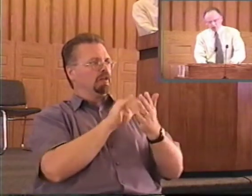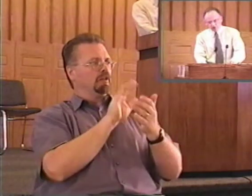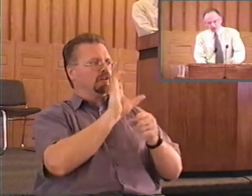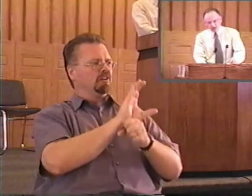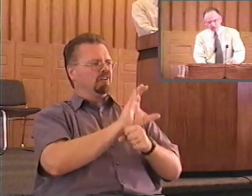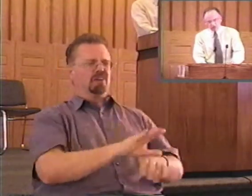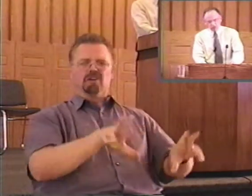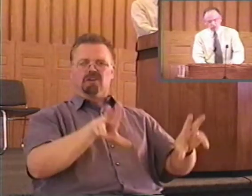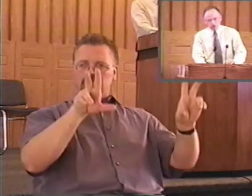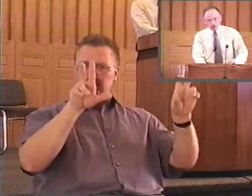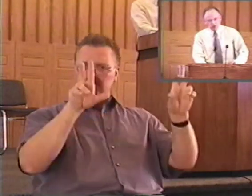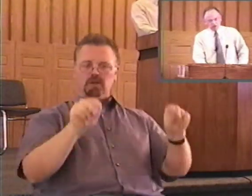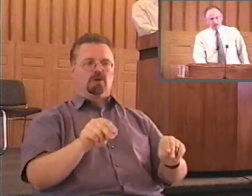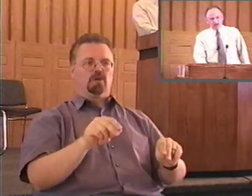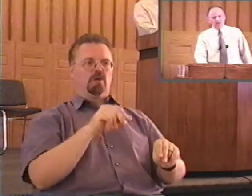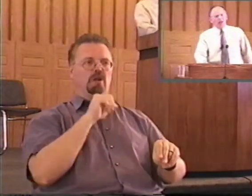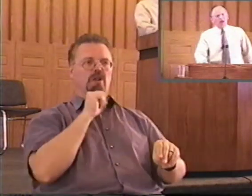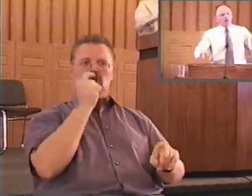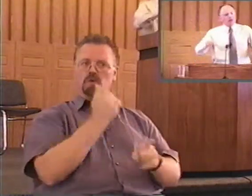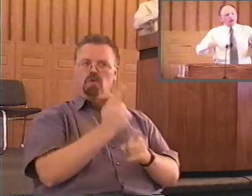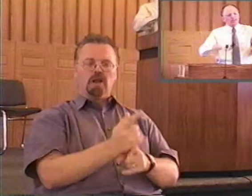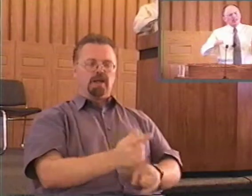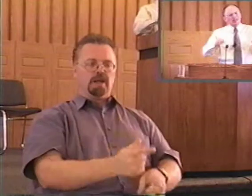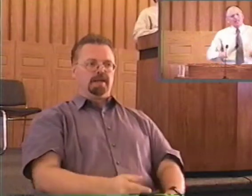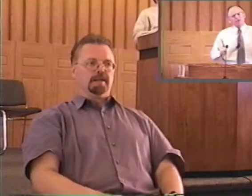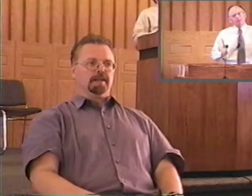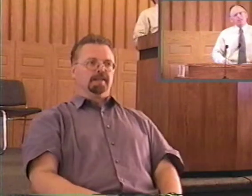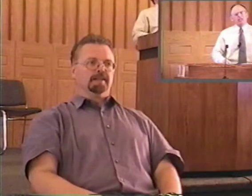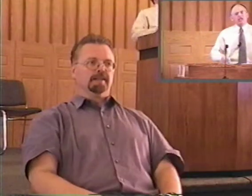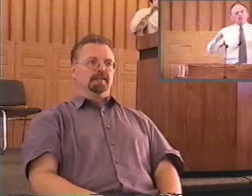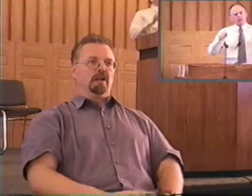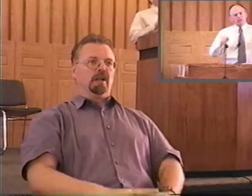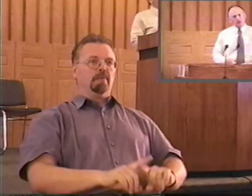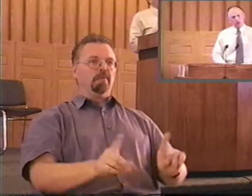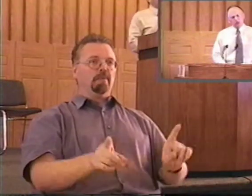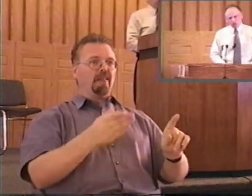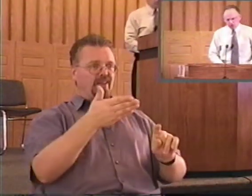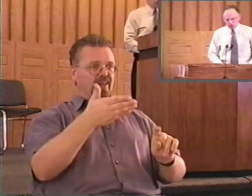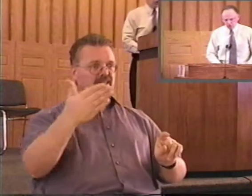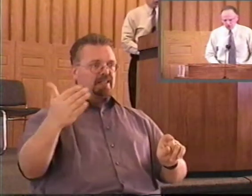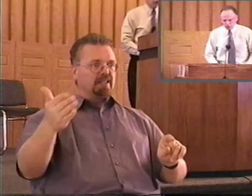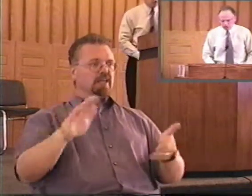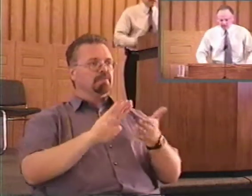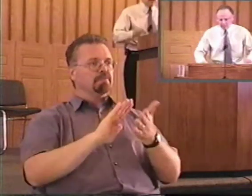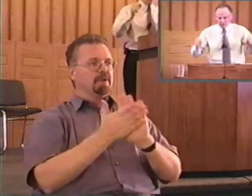no, we're not supposed to do that. But these things become